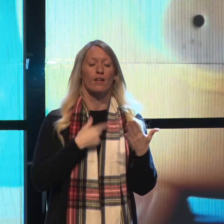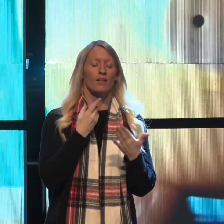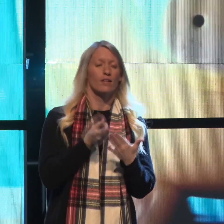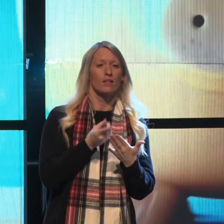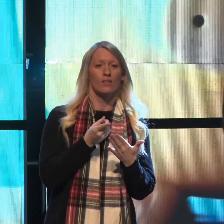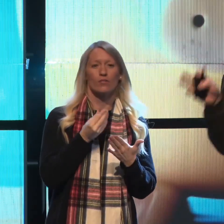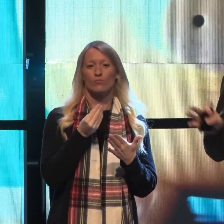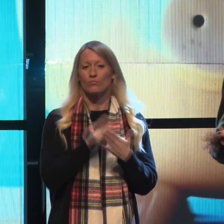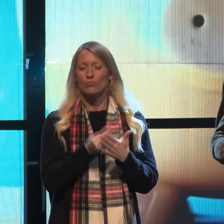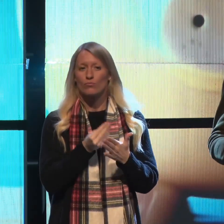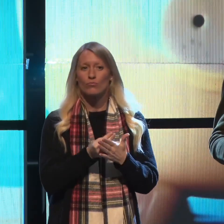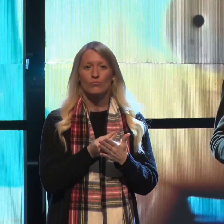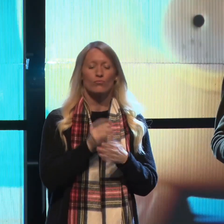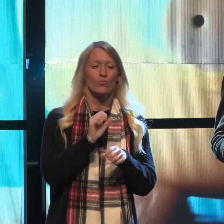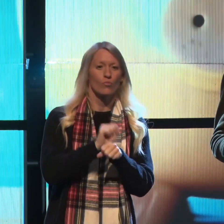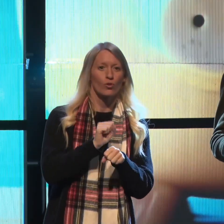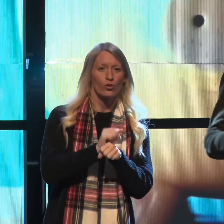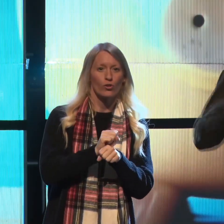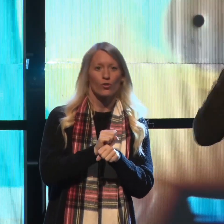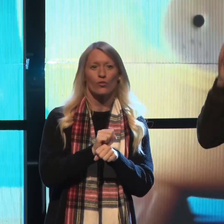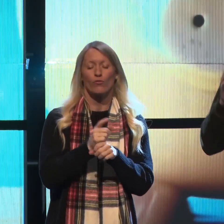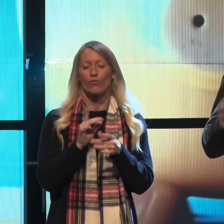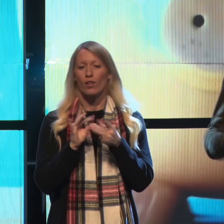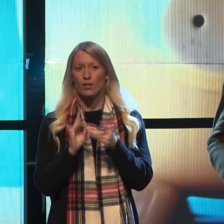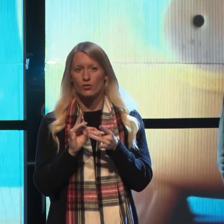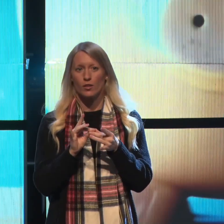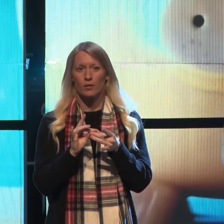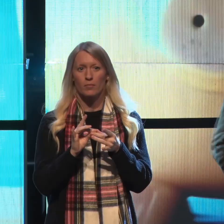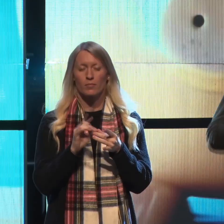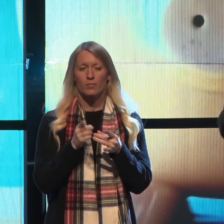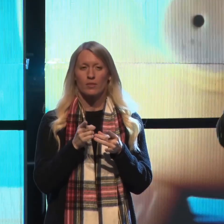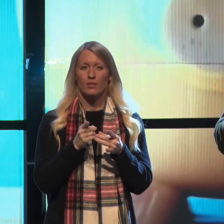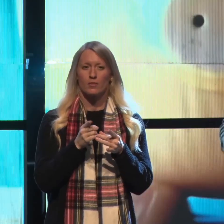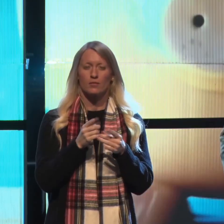our work, everywhere. It's a major